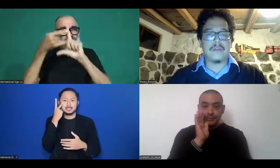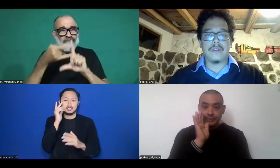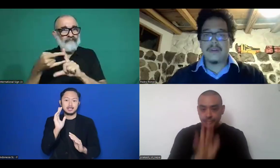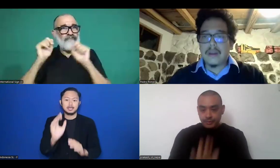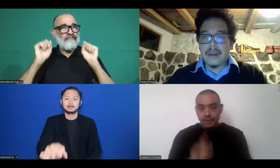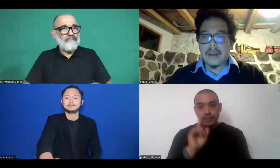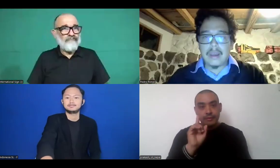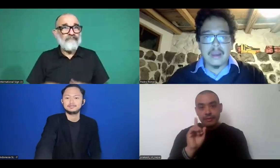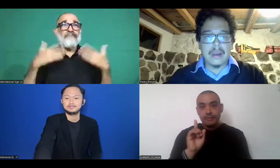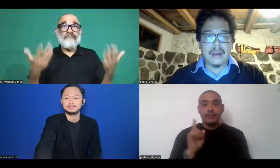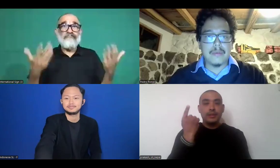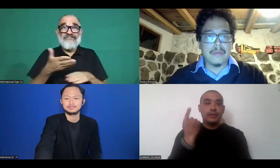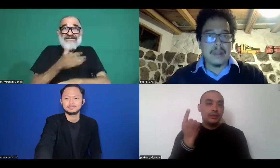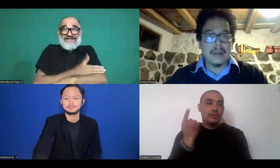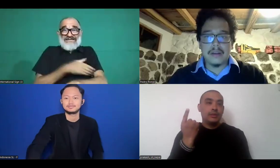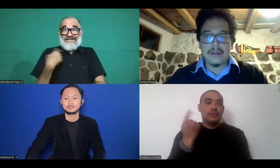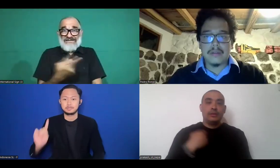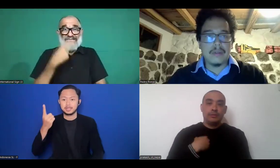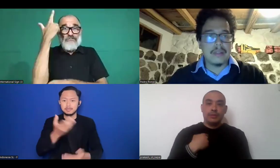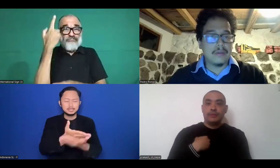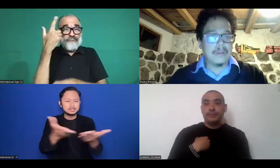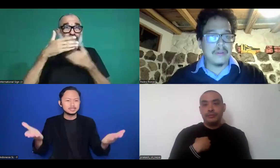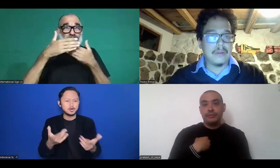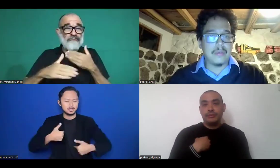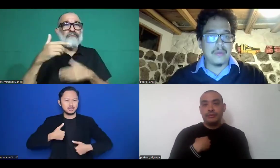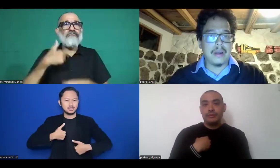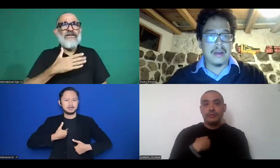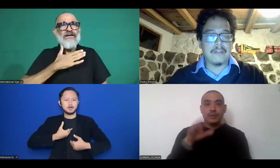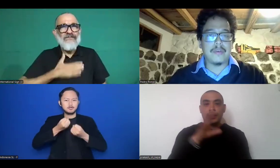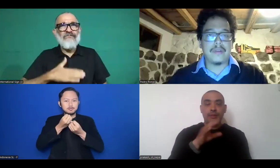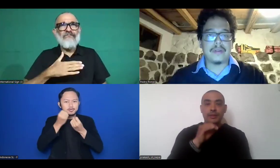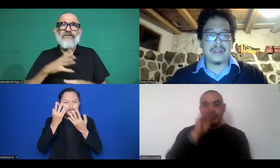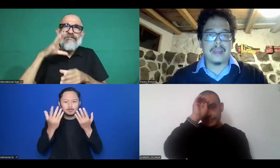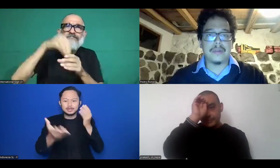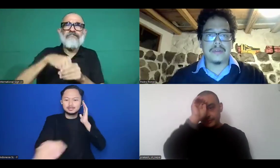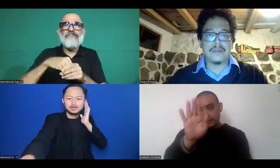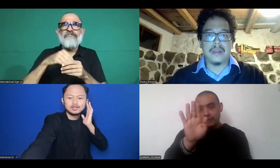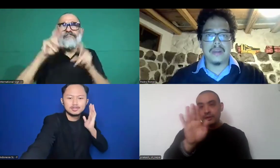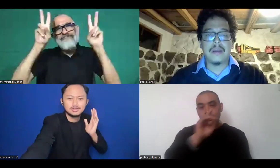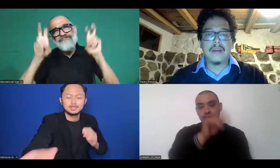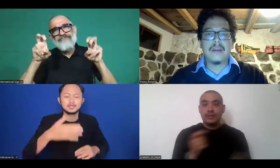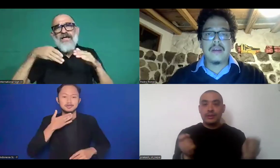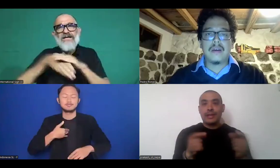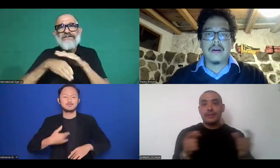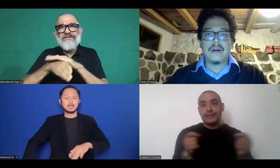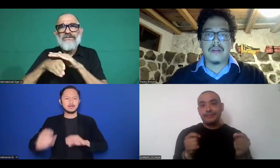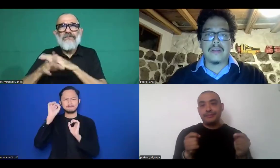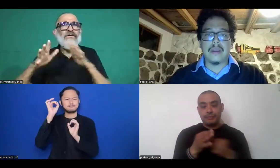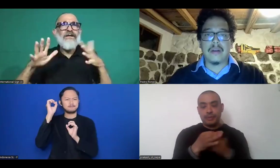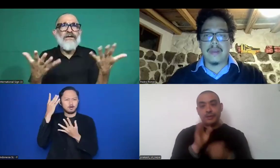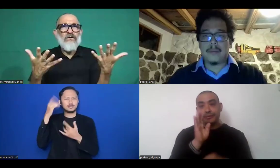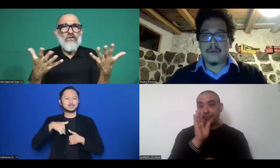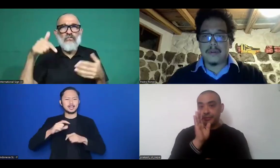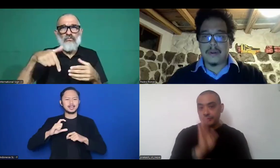First of all, I would like to let you all know that we have professional captions today. They